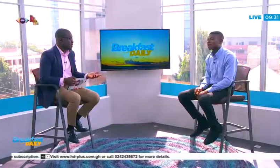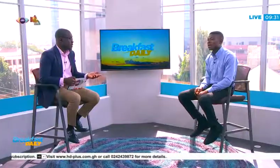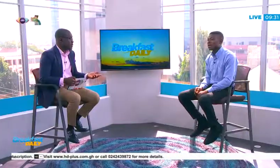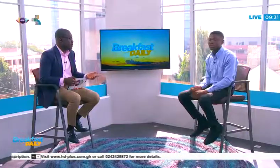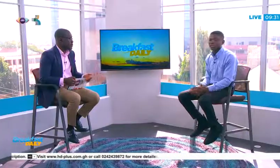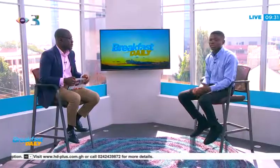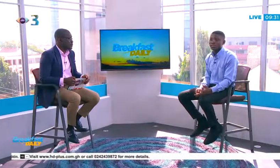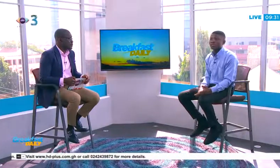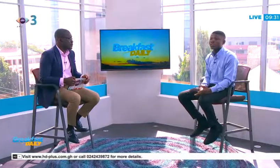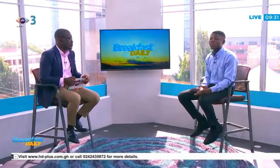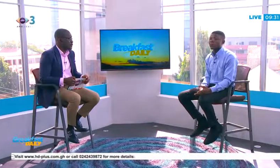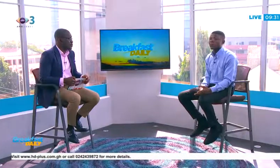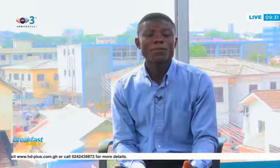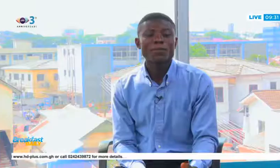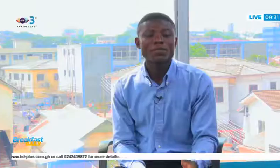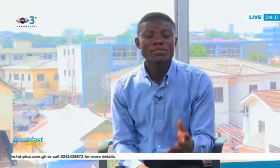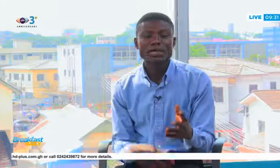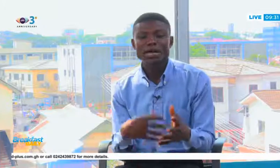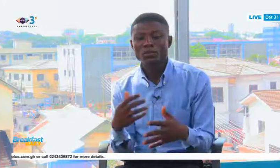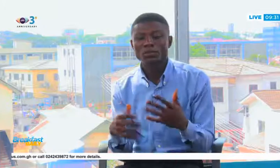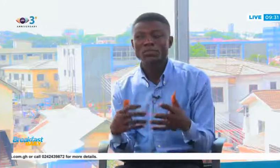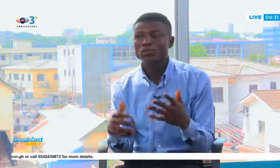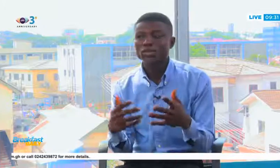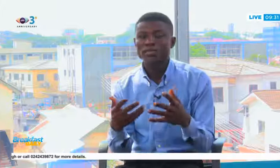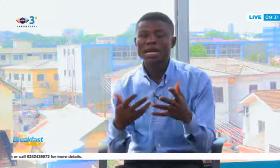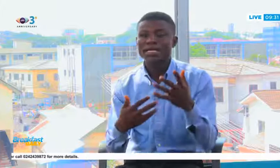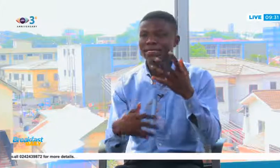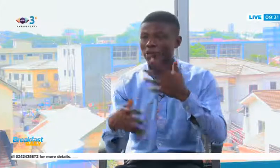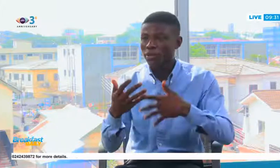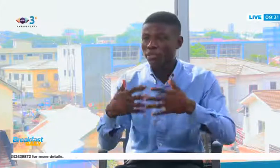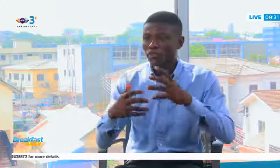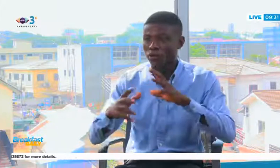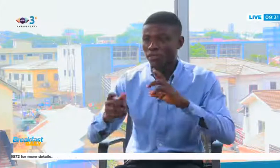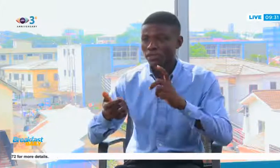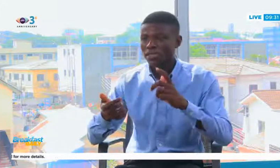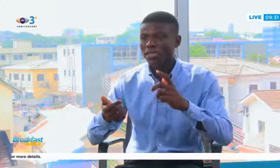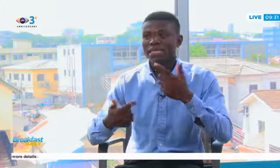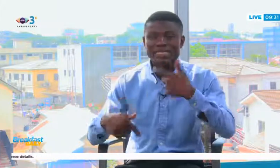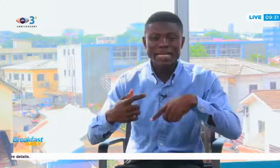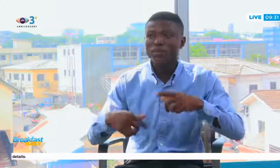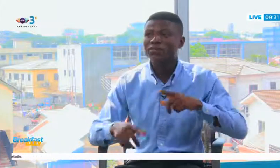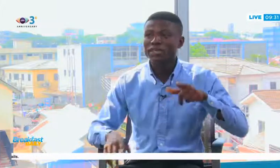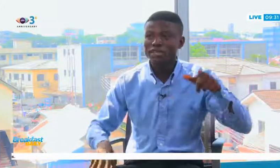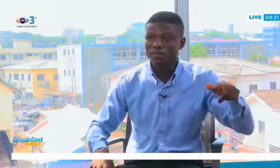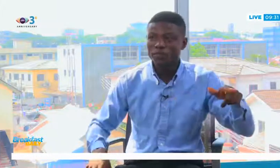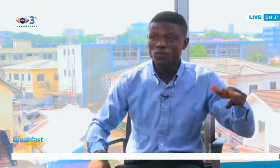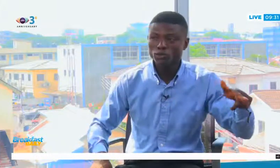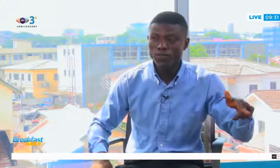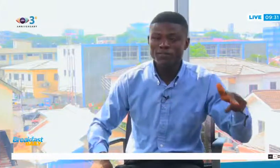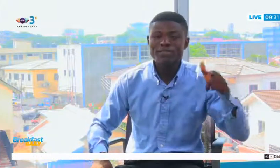else? Yeah, I wanted to say something. Just quickly. What I mostly do is I interpret songs in sign language for the deaf people to benefit.